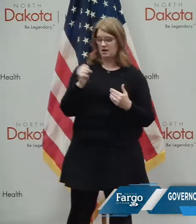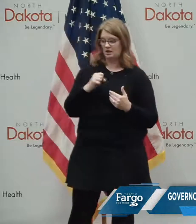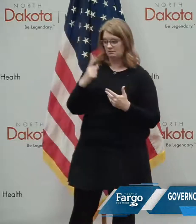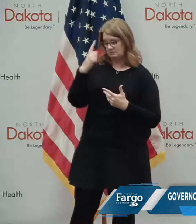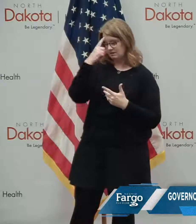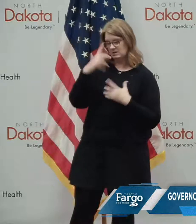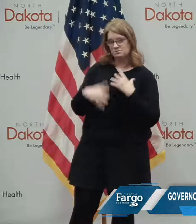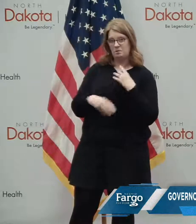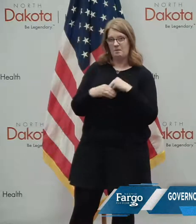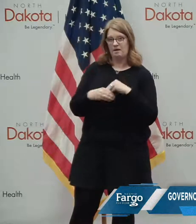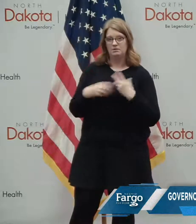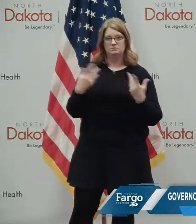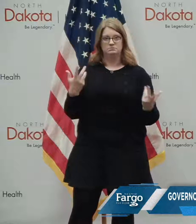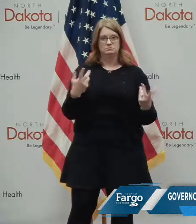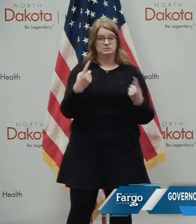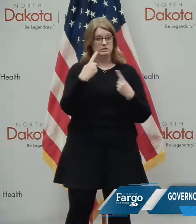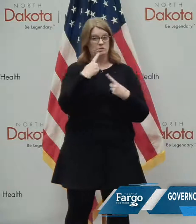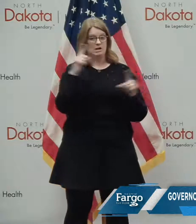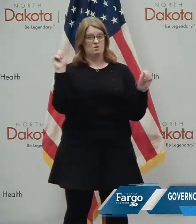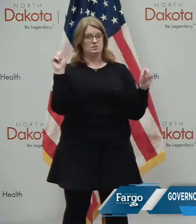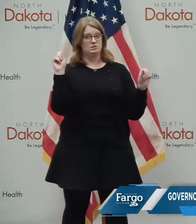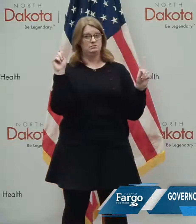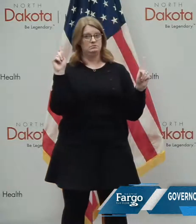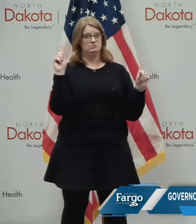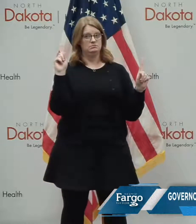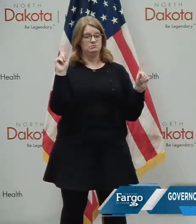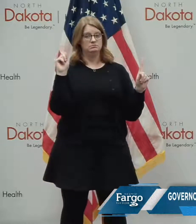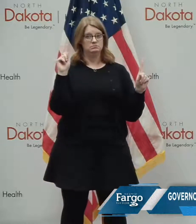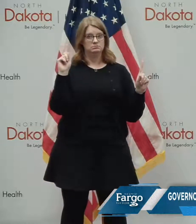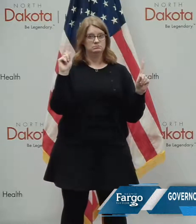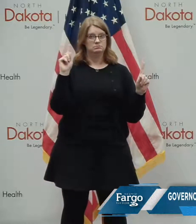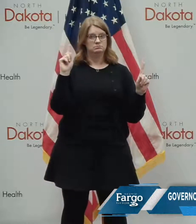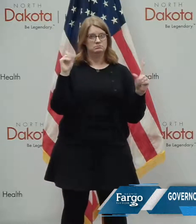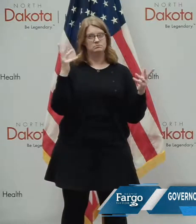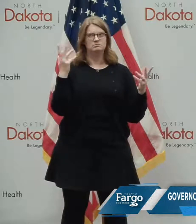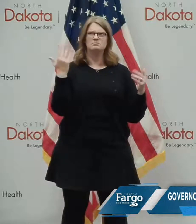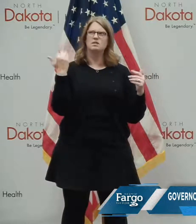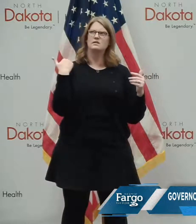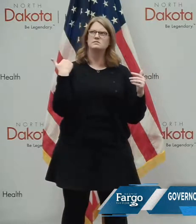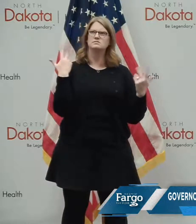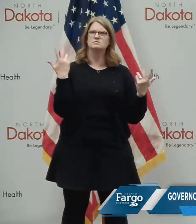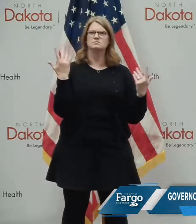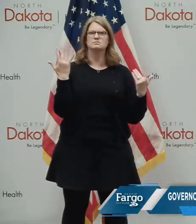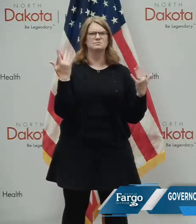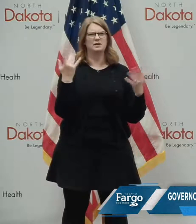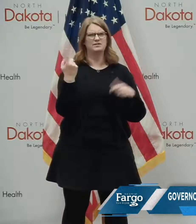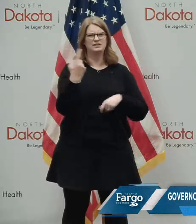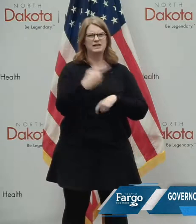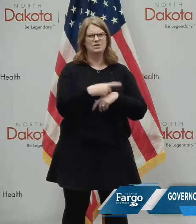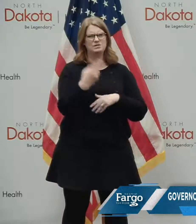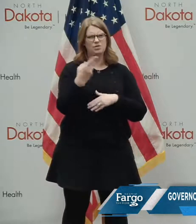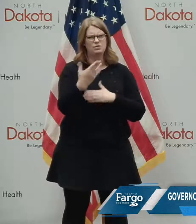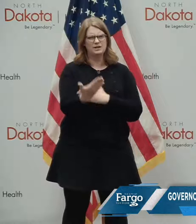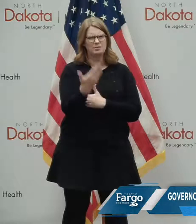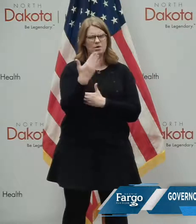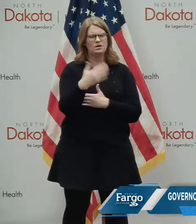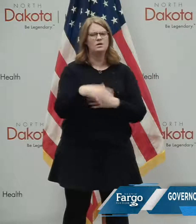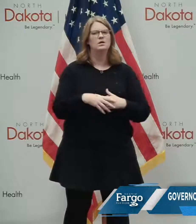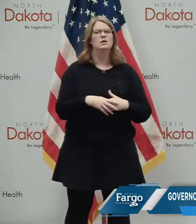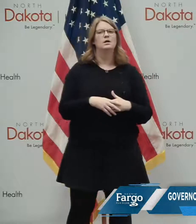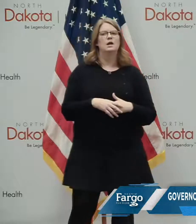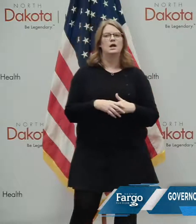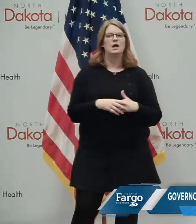So I announced it here for him whatever day that was, Thursday morning. And there